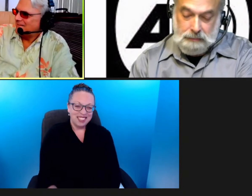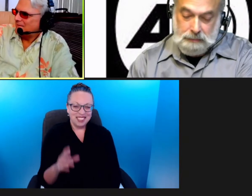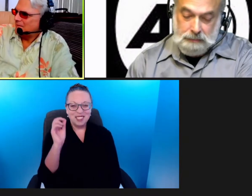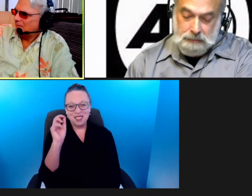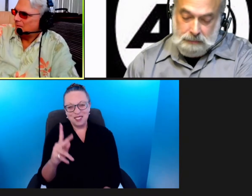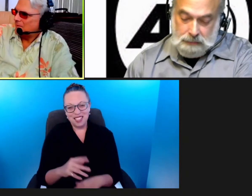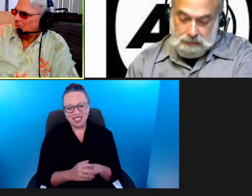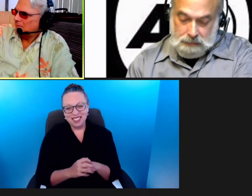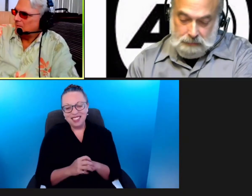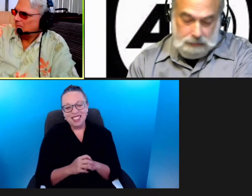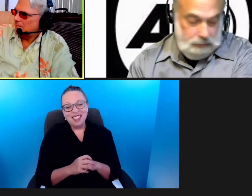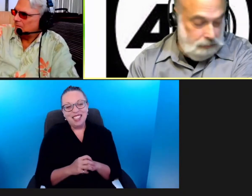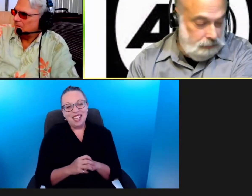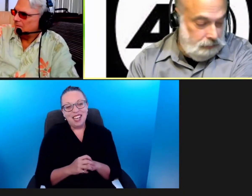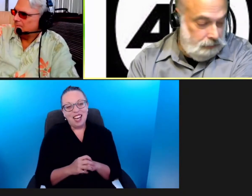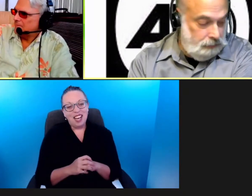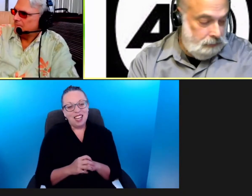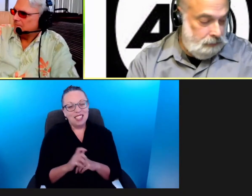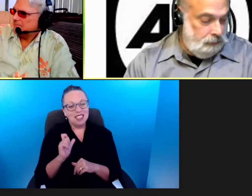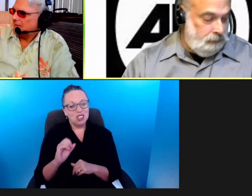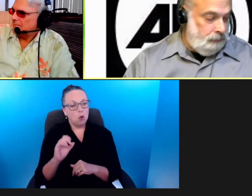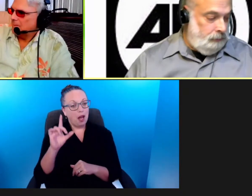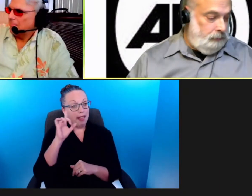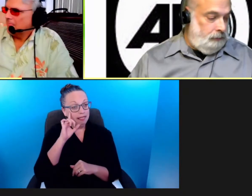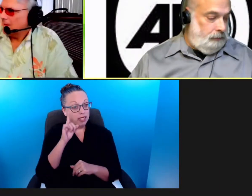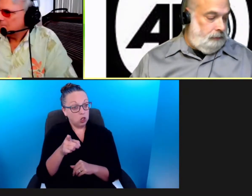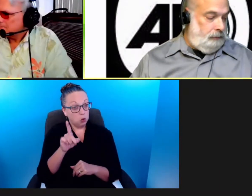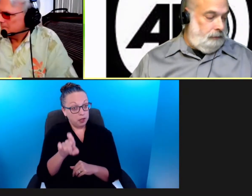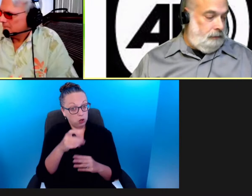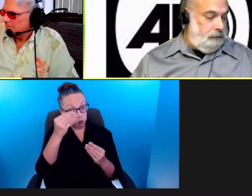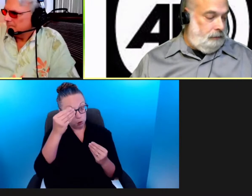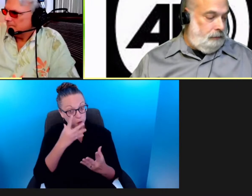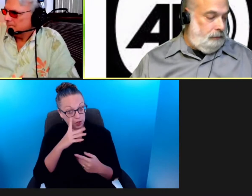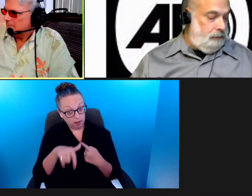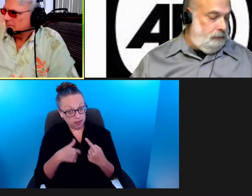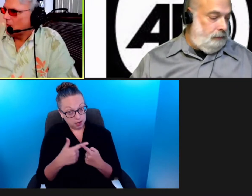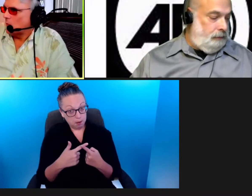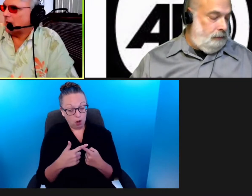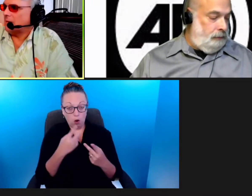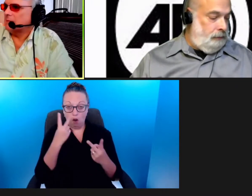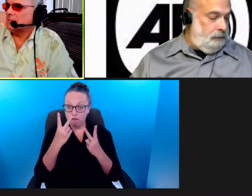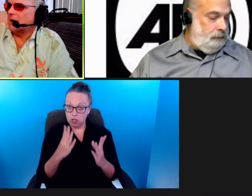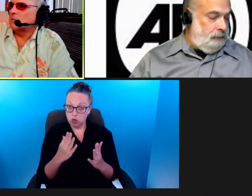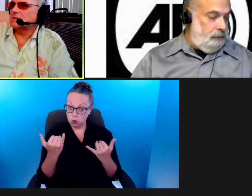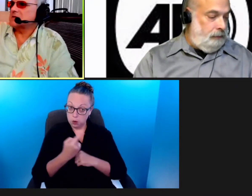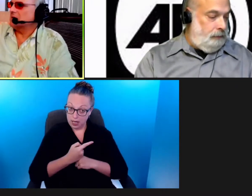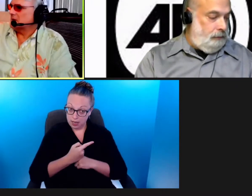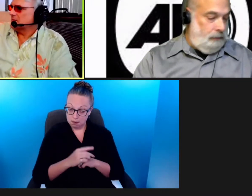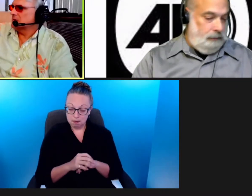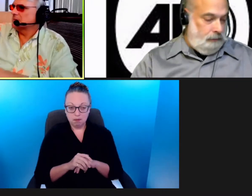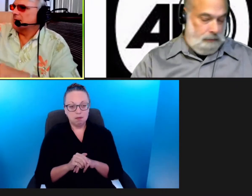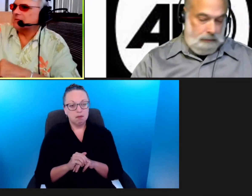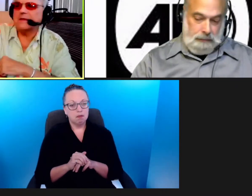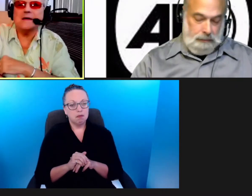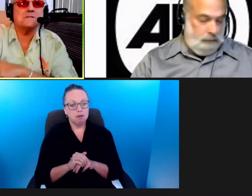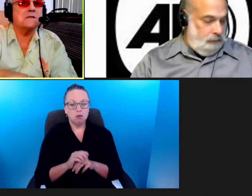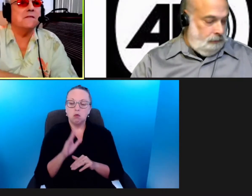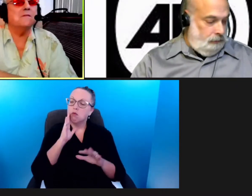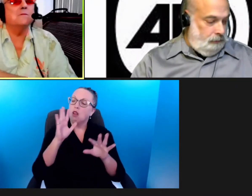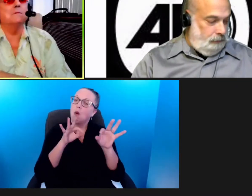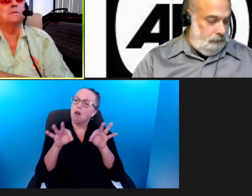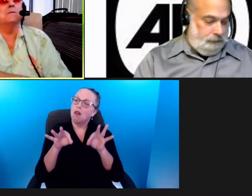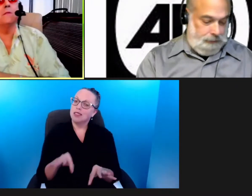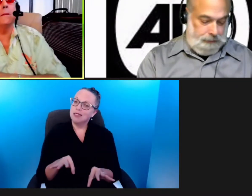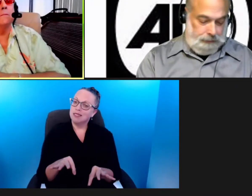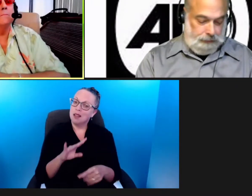Okay, so I think you need to tell us a little bit about our guest today. Well, I will tell you about the guest, and